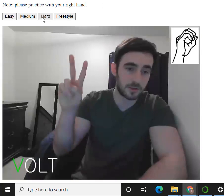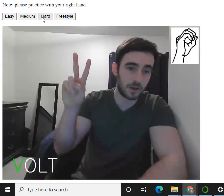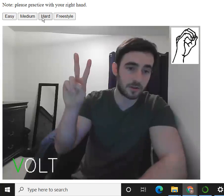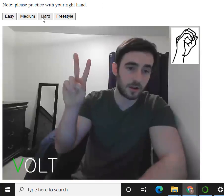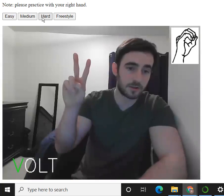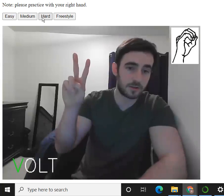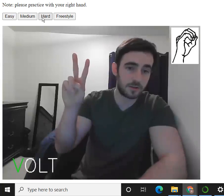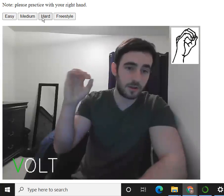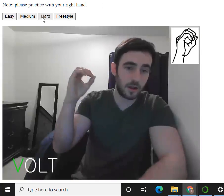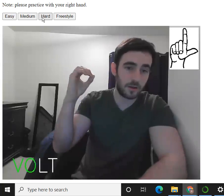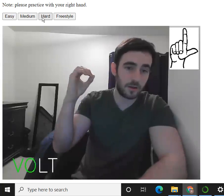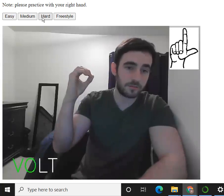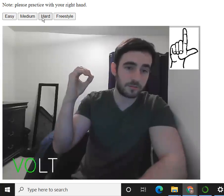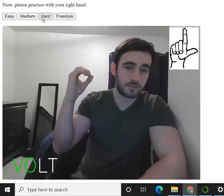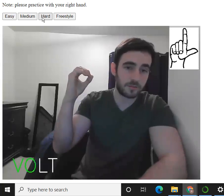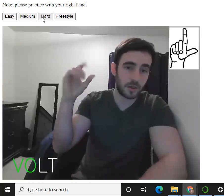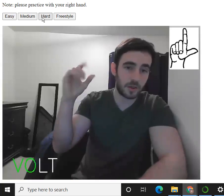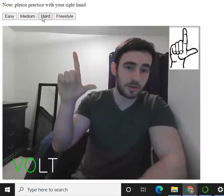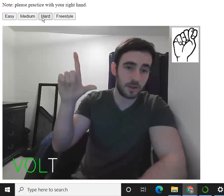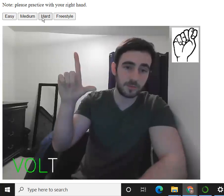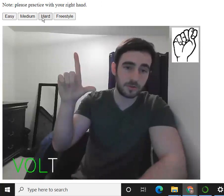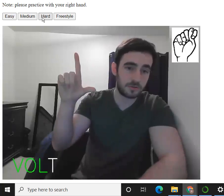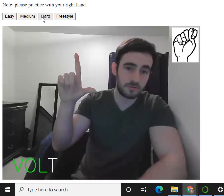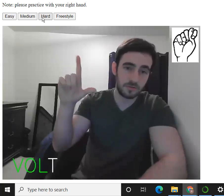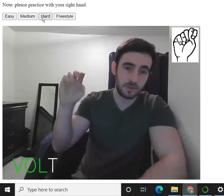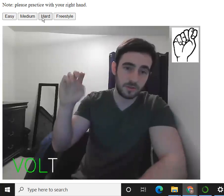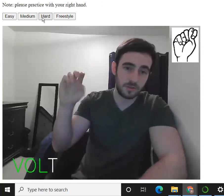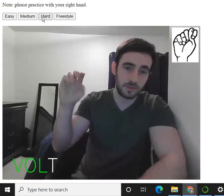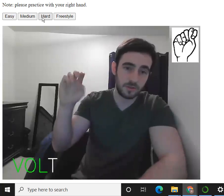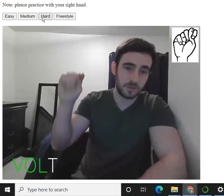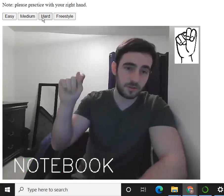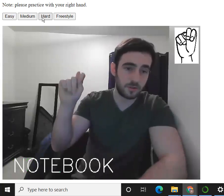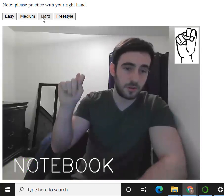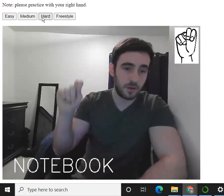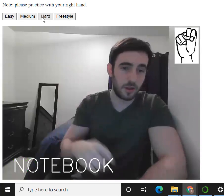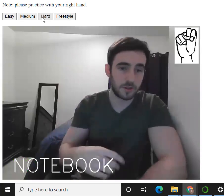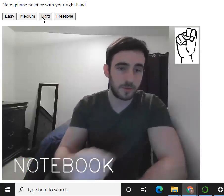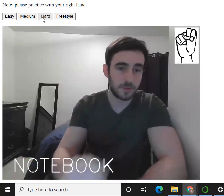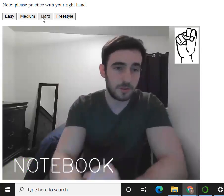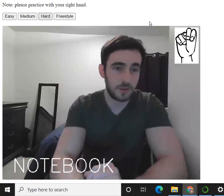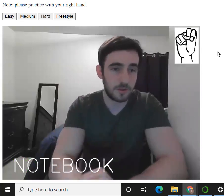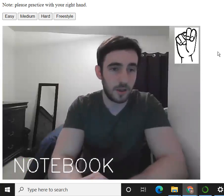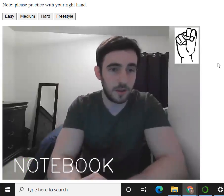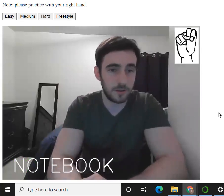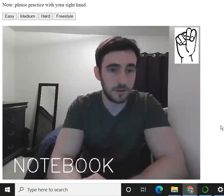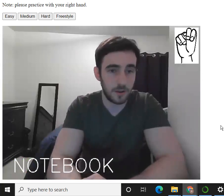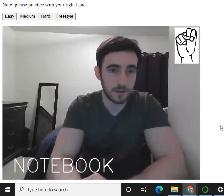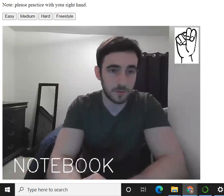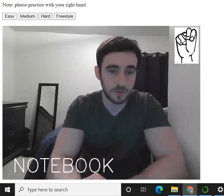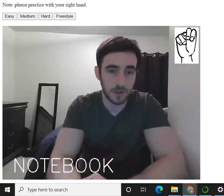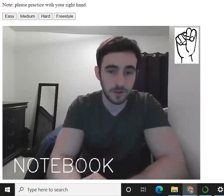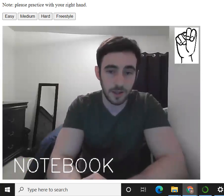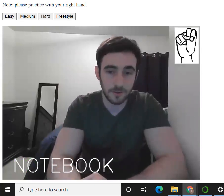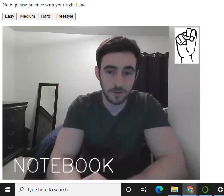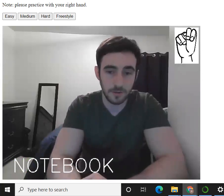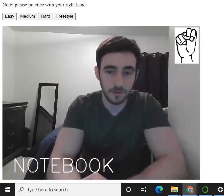you get it correct. Again, easy mode, you get help, and that's basically it. And if you just want to